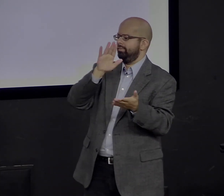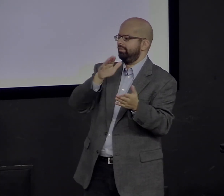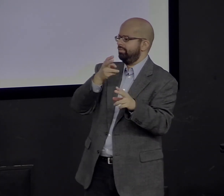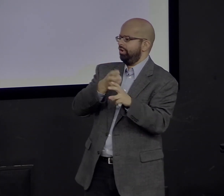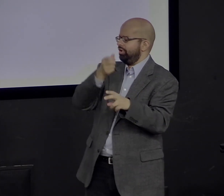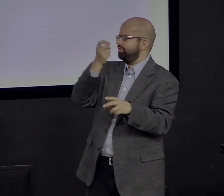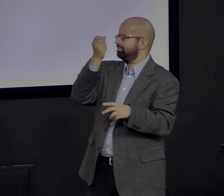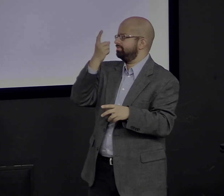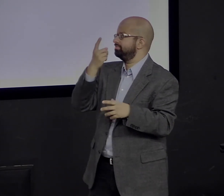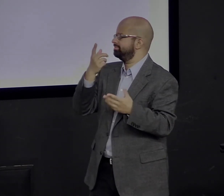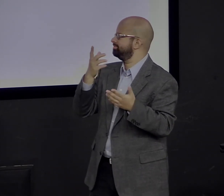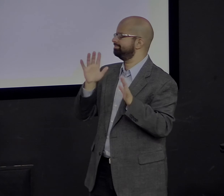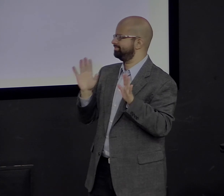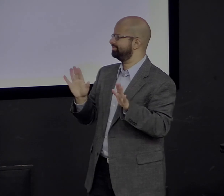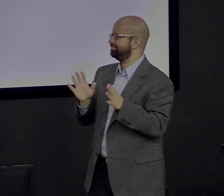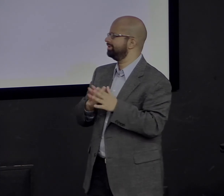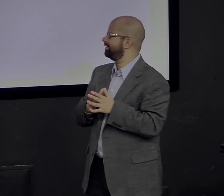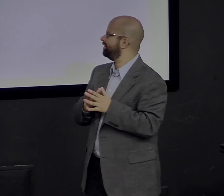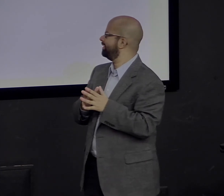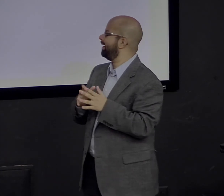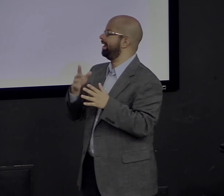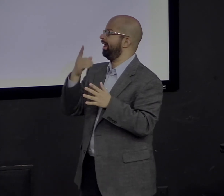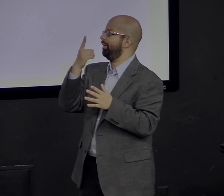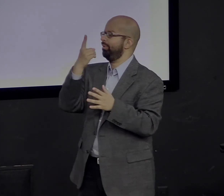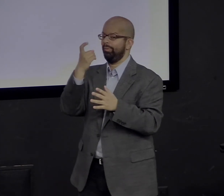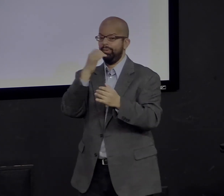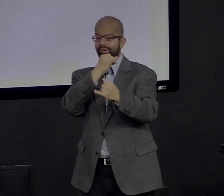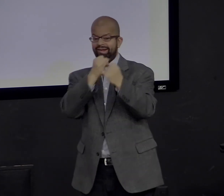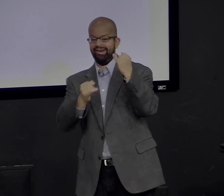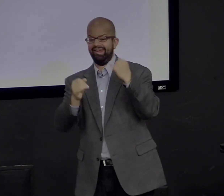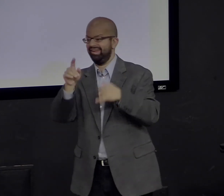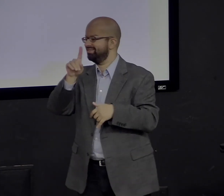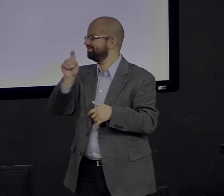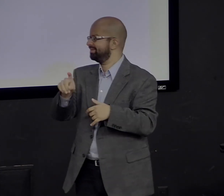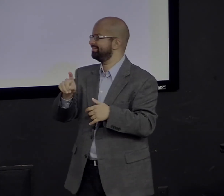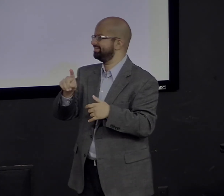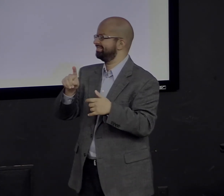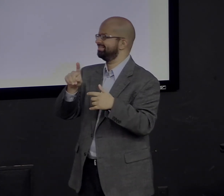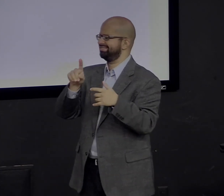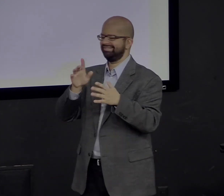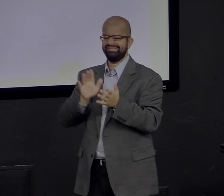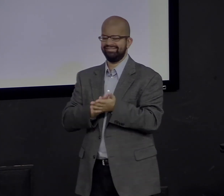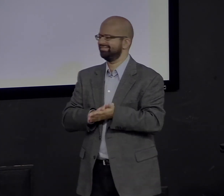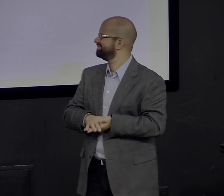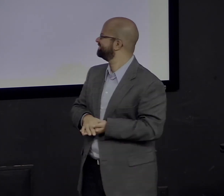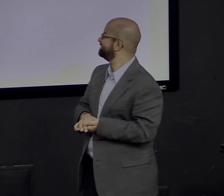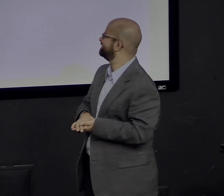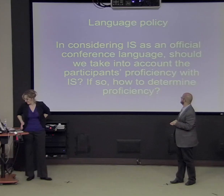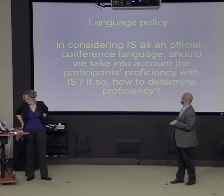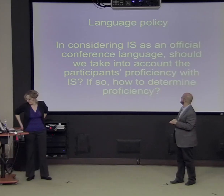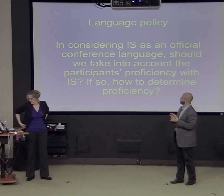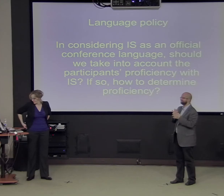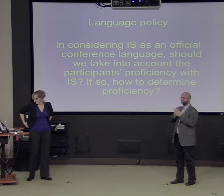action, whereas emblems are harder to understand. Okay, I have one final question for